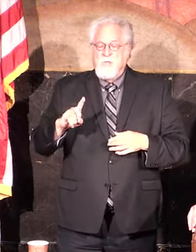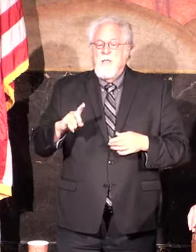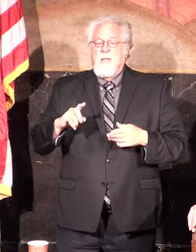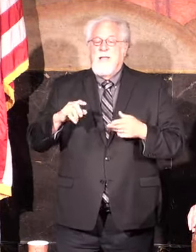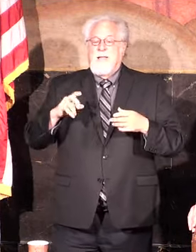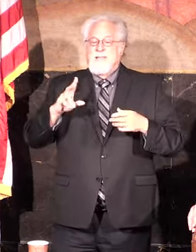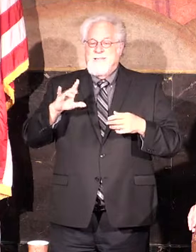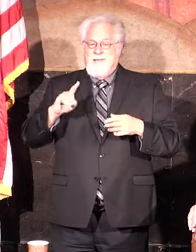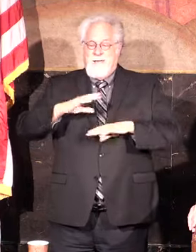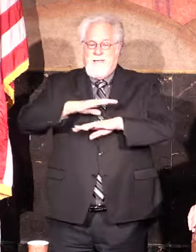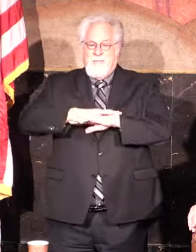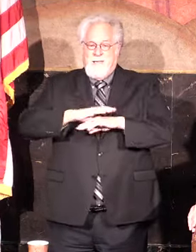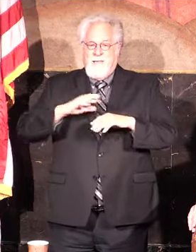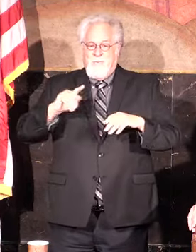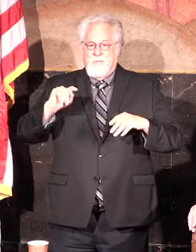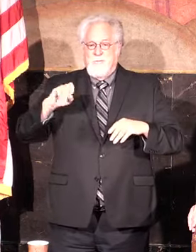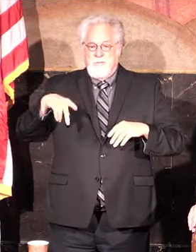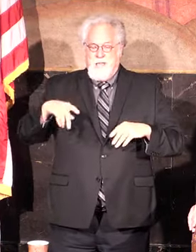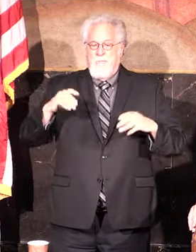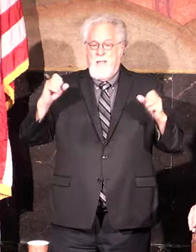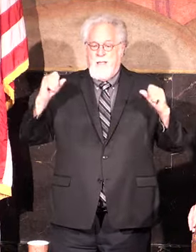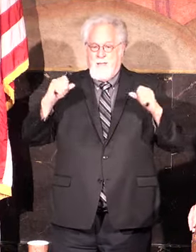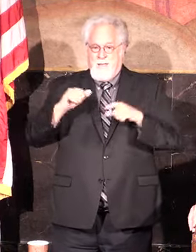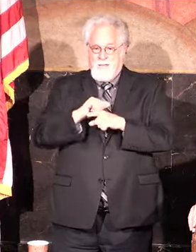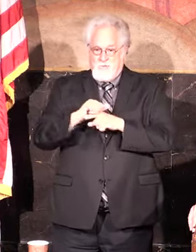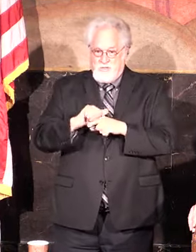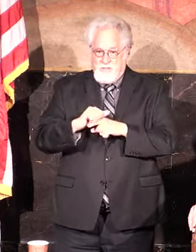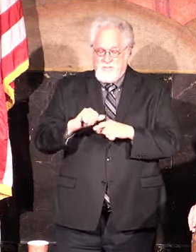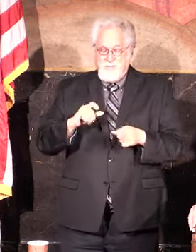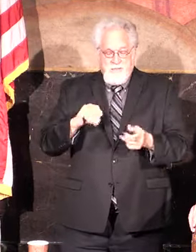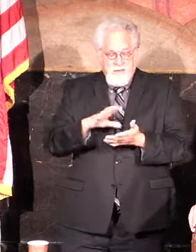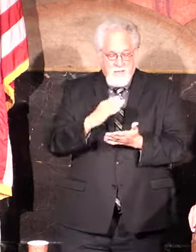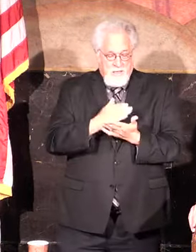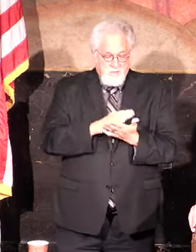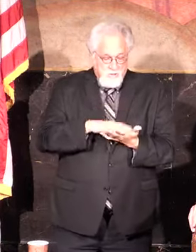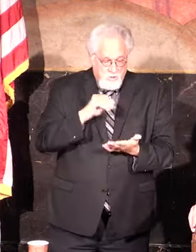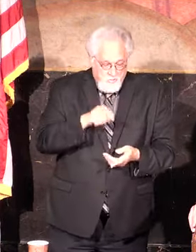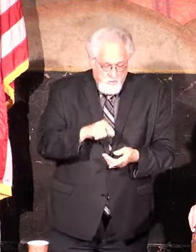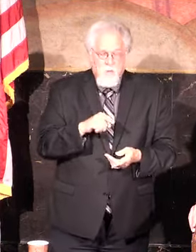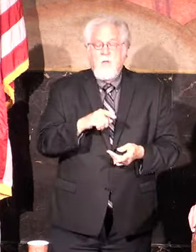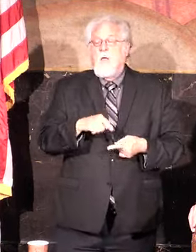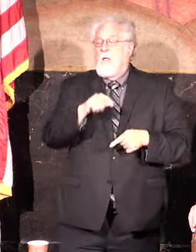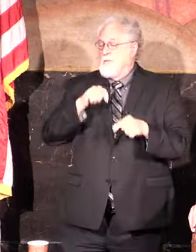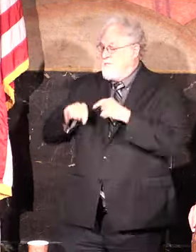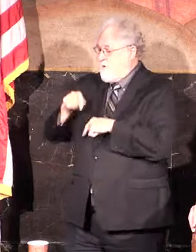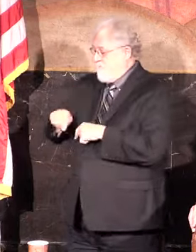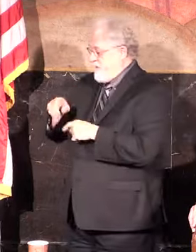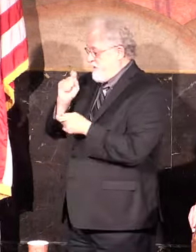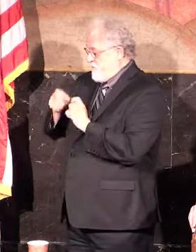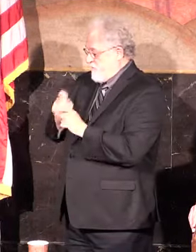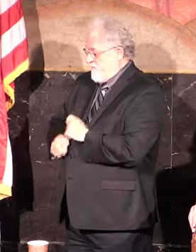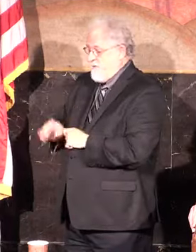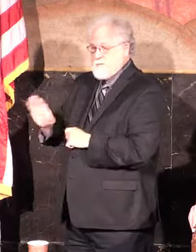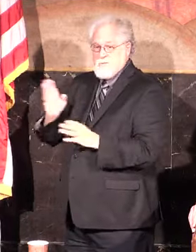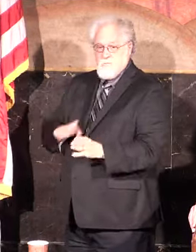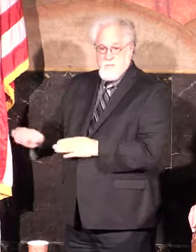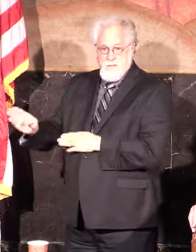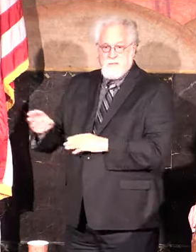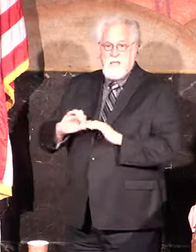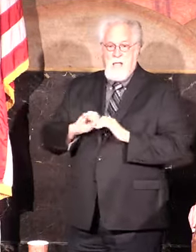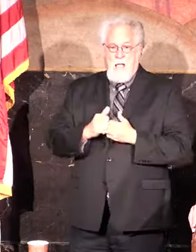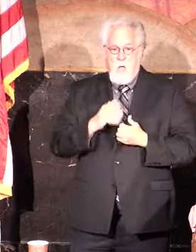exercises around all of that. And as a result of lessons learned there, they've actually gone back and revised their plans for